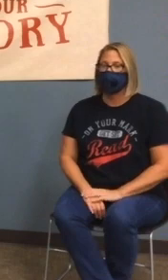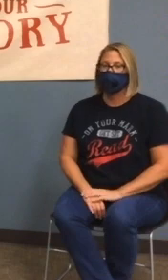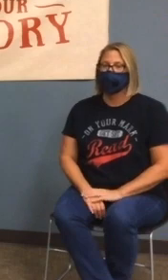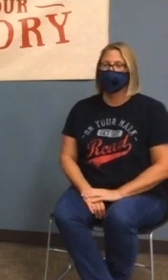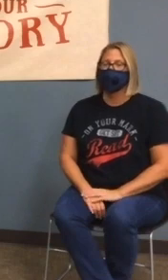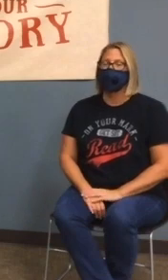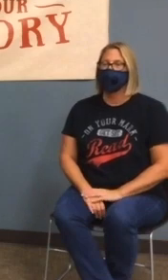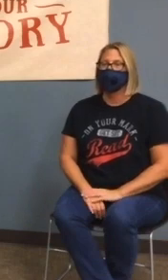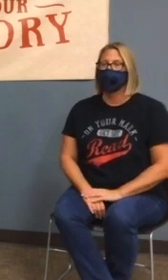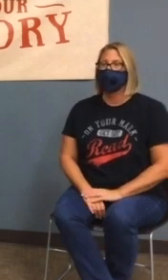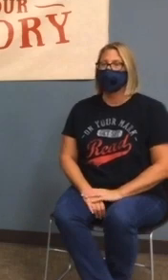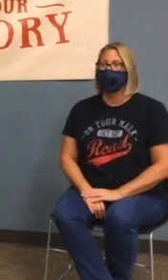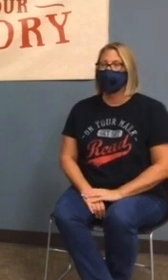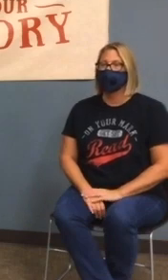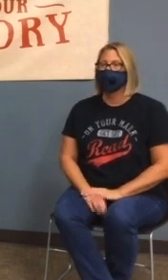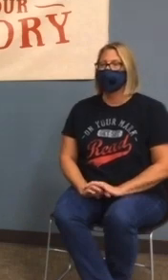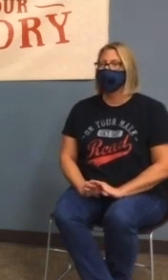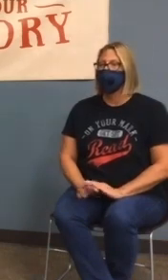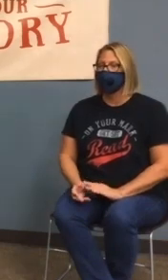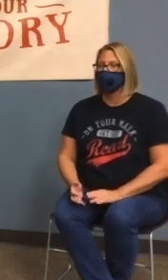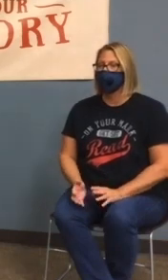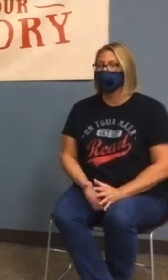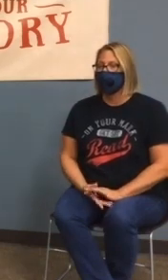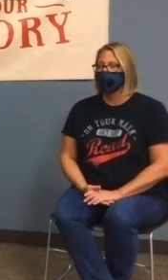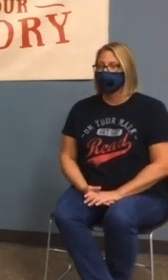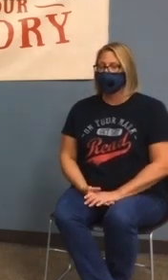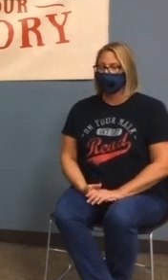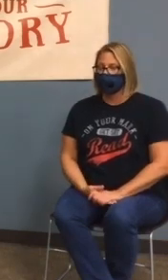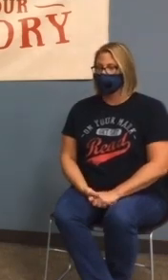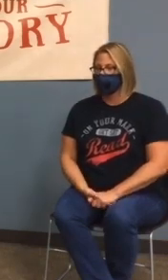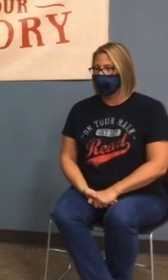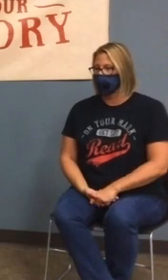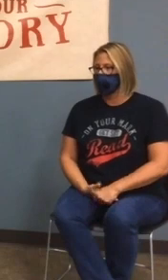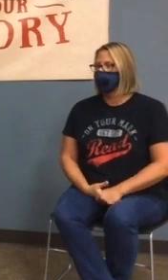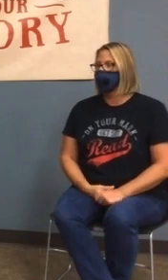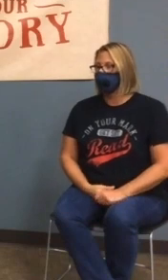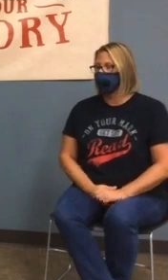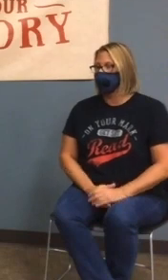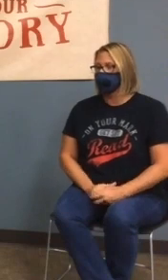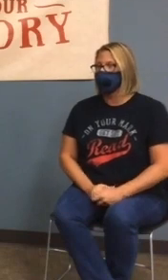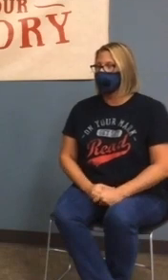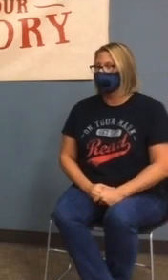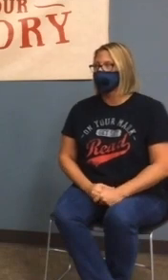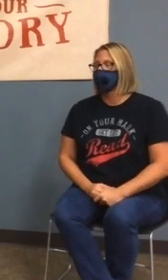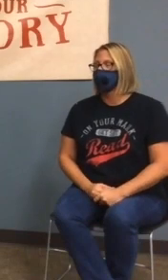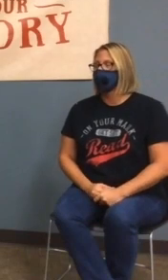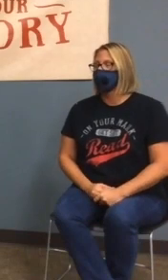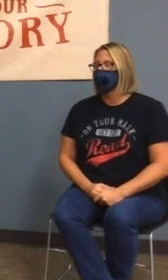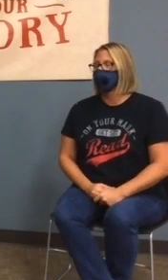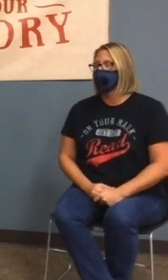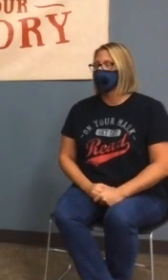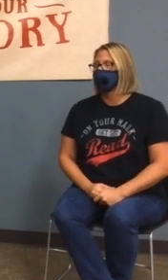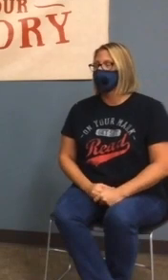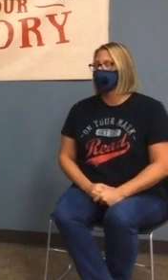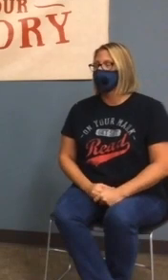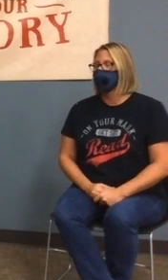right ahead. We'll come up with a way. If you send us the sheet to get you some prizes, all right?